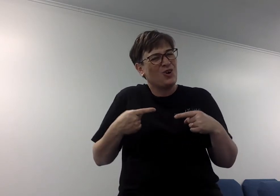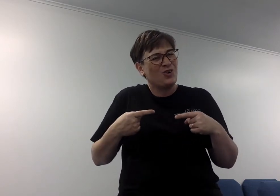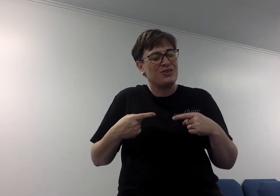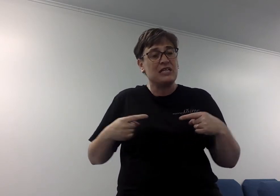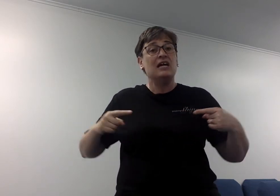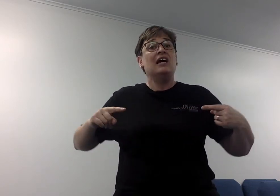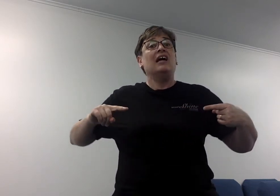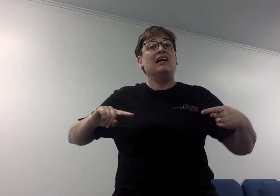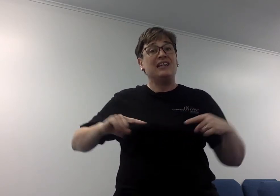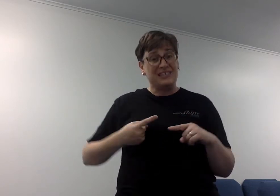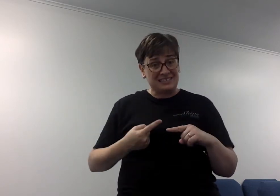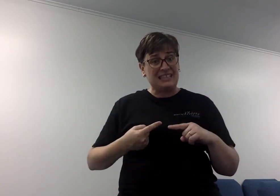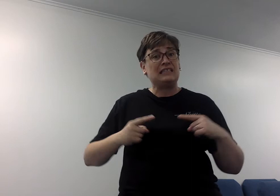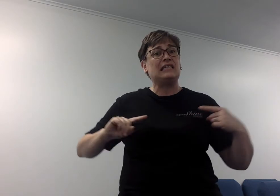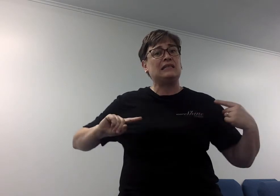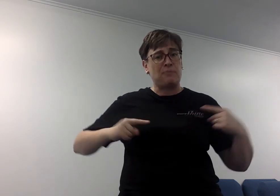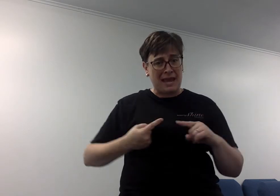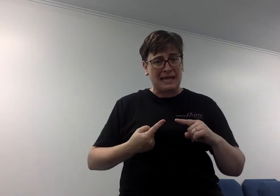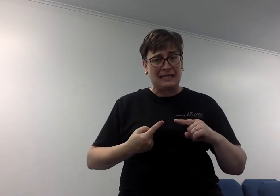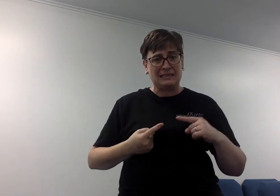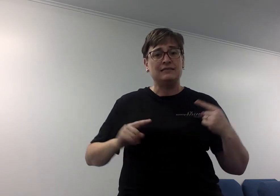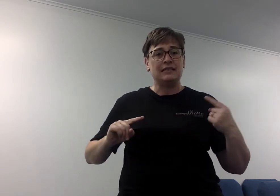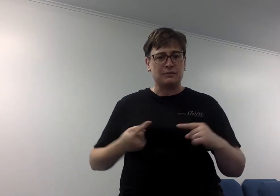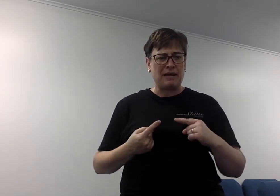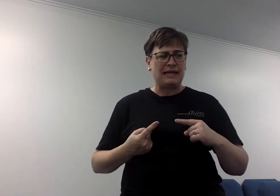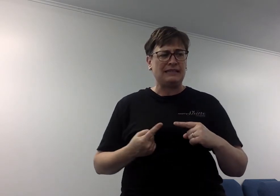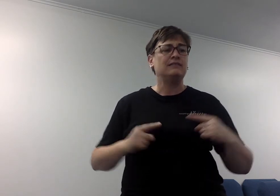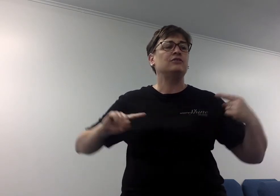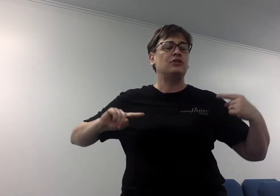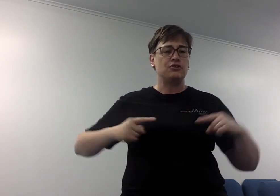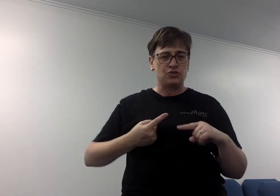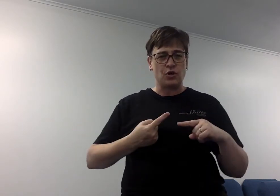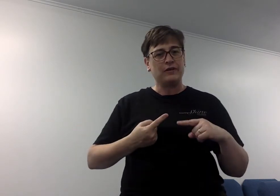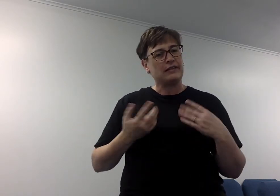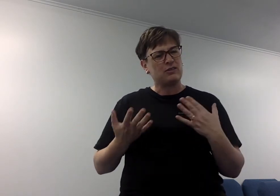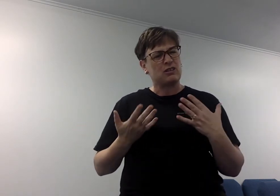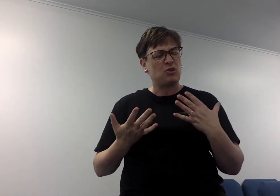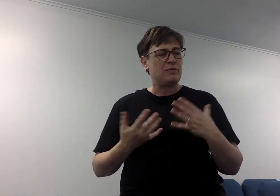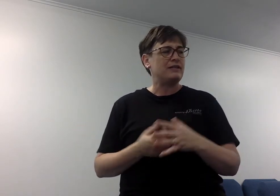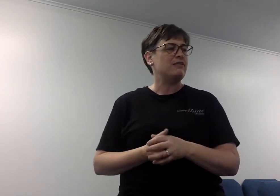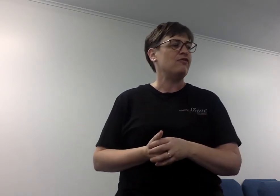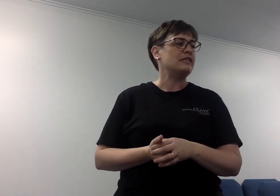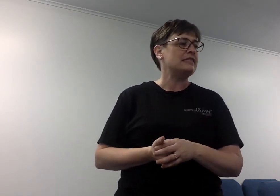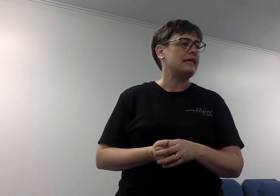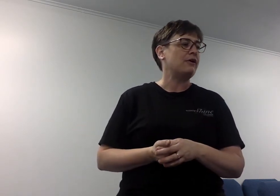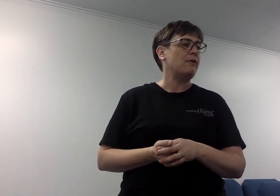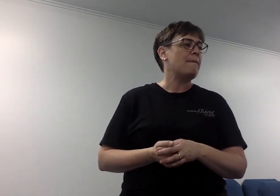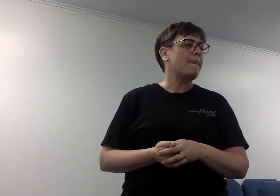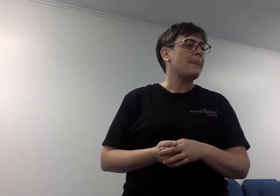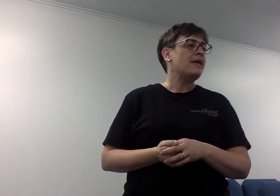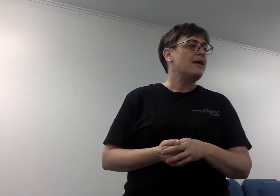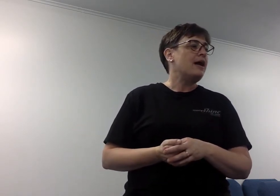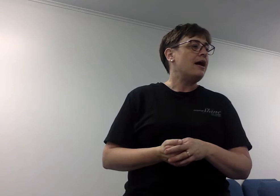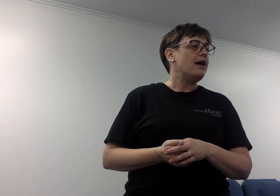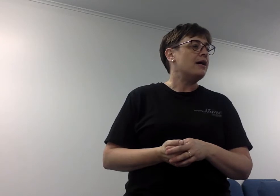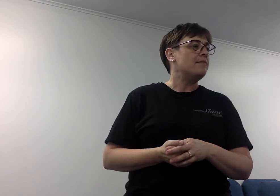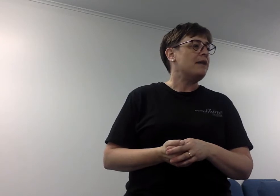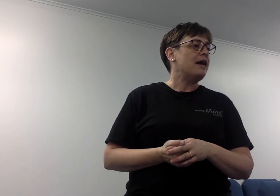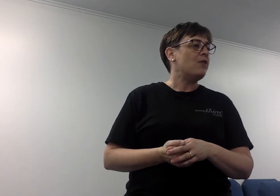hurt. It's pain. It's pain. So you're just showing that there's a little bit of difference there. Our